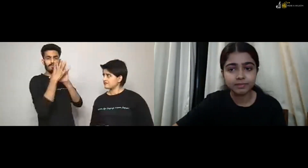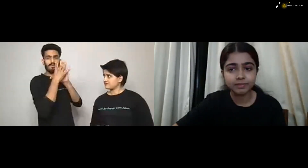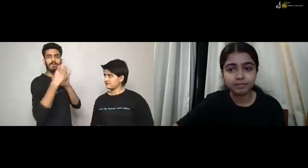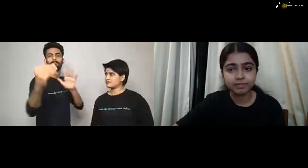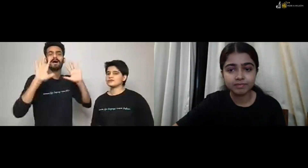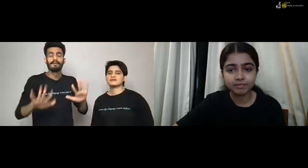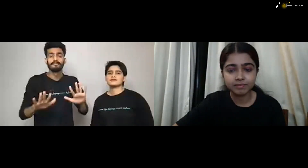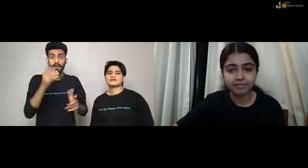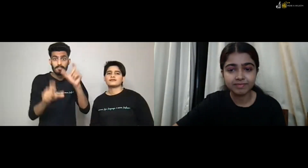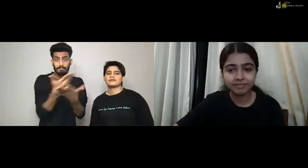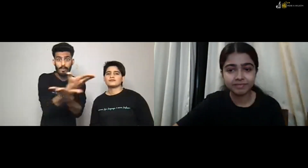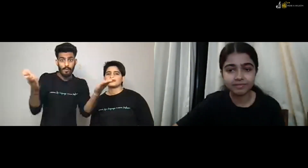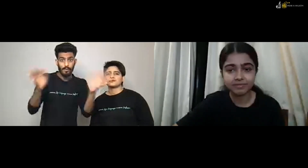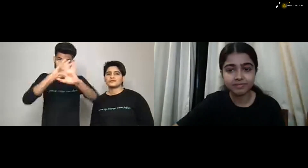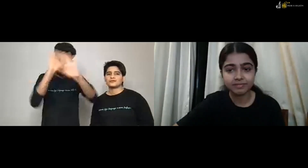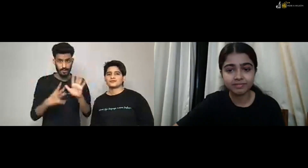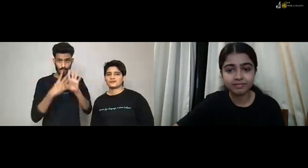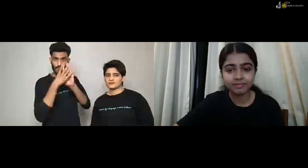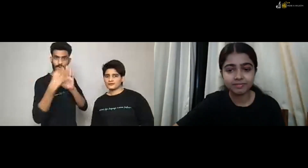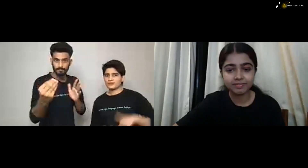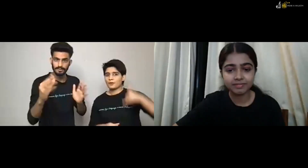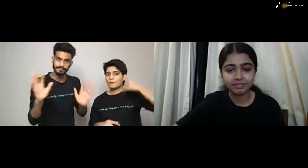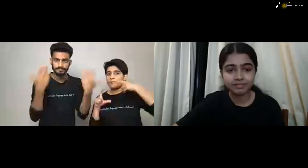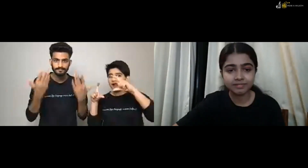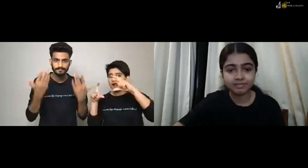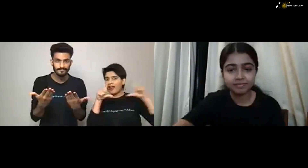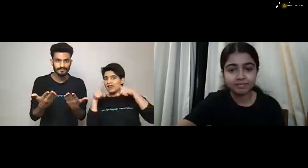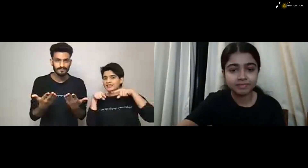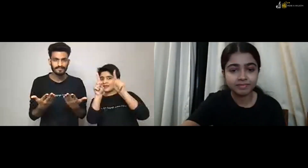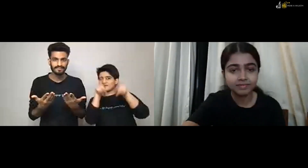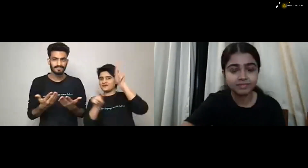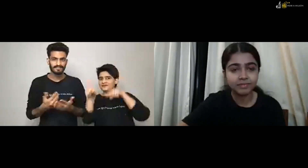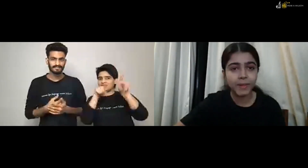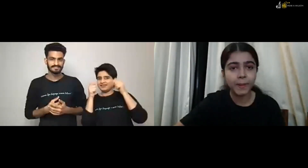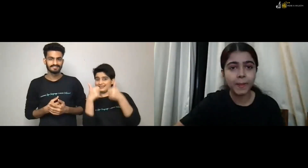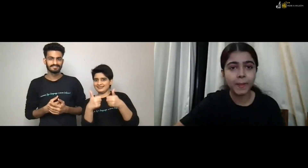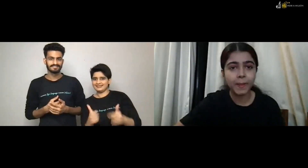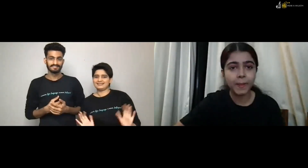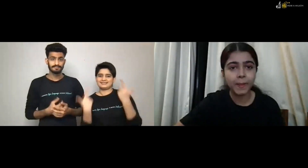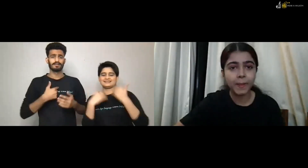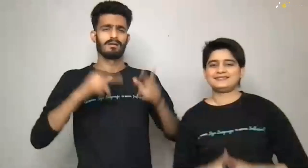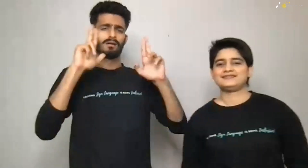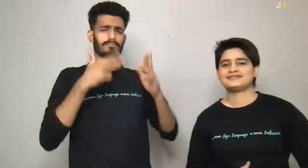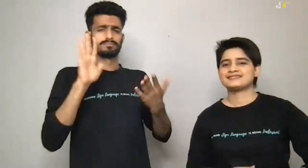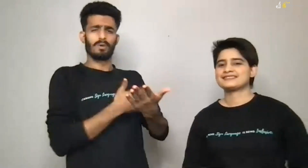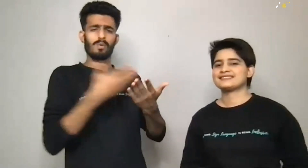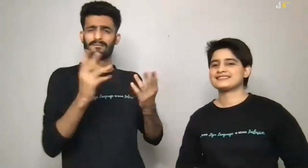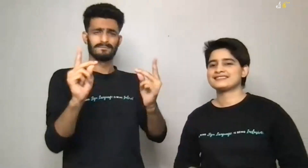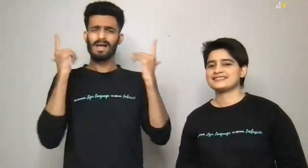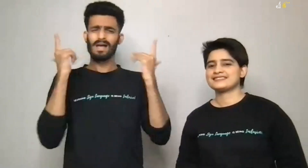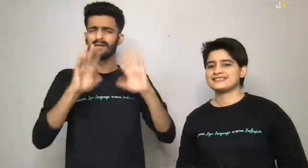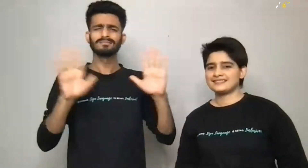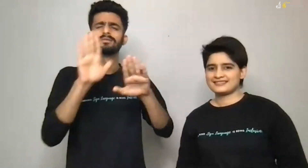that you saw our song and you will copy it, correct? So are you all ready to copy our song?